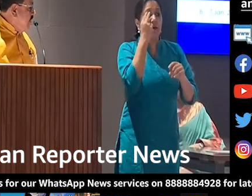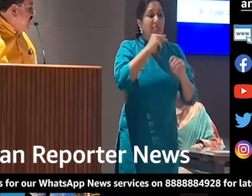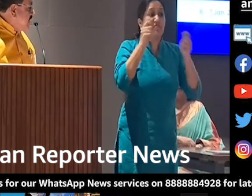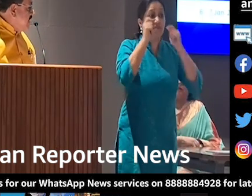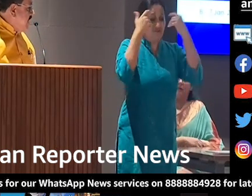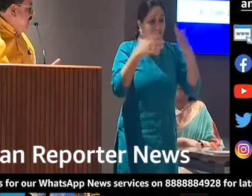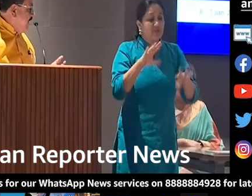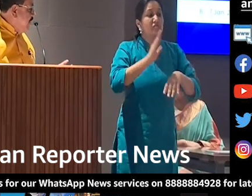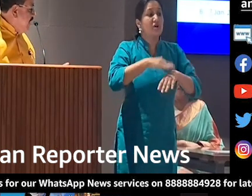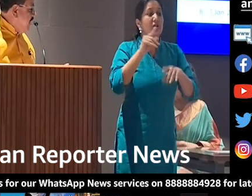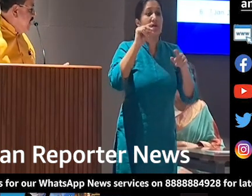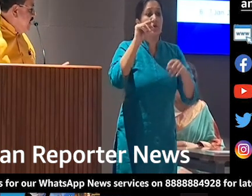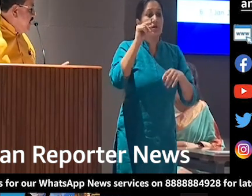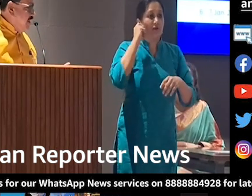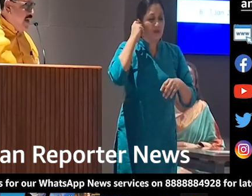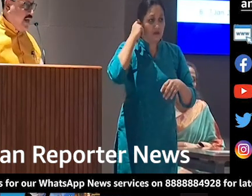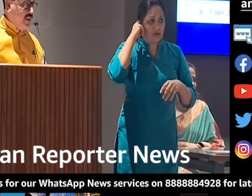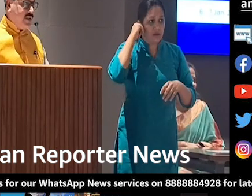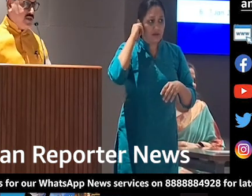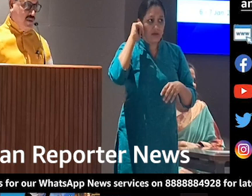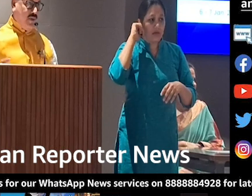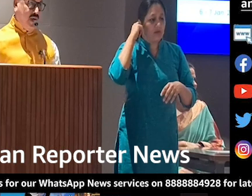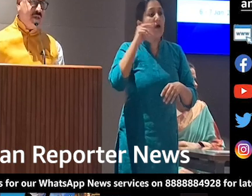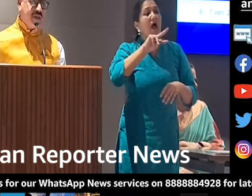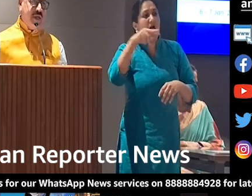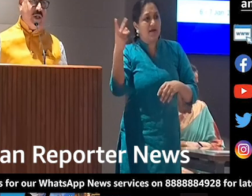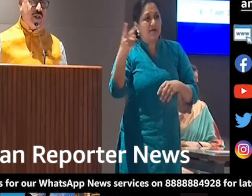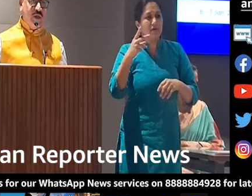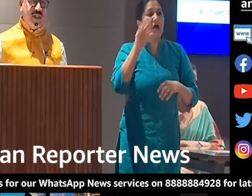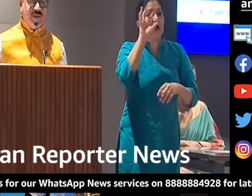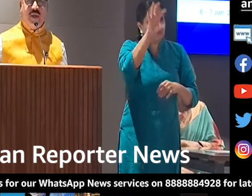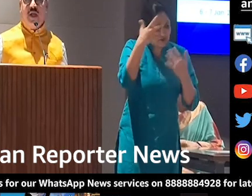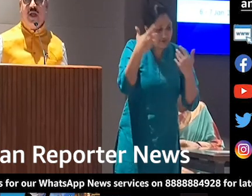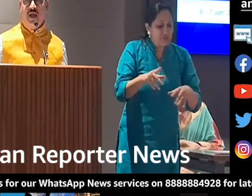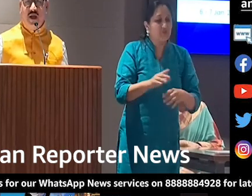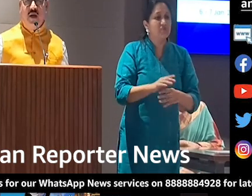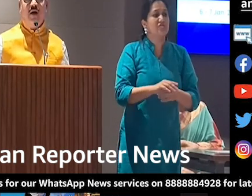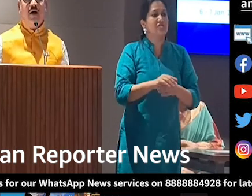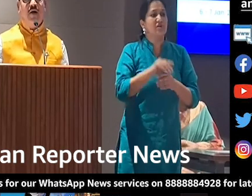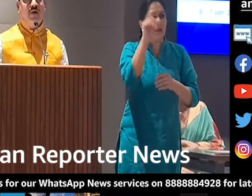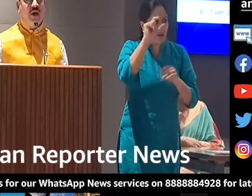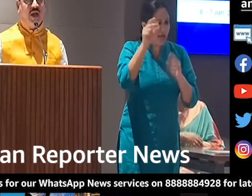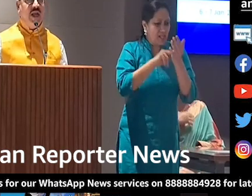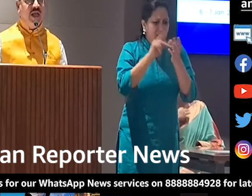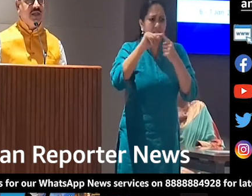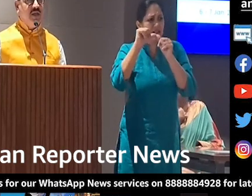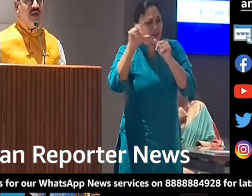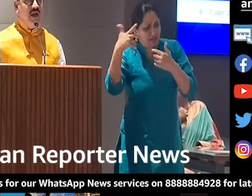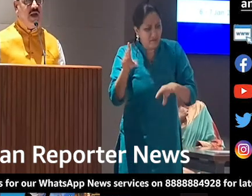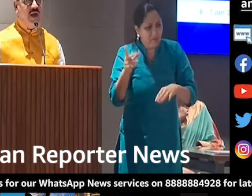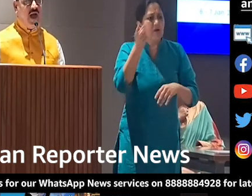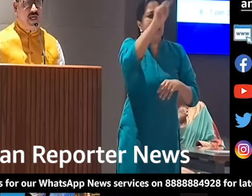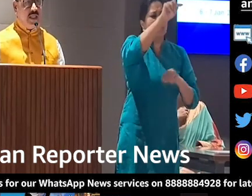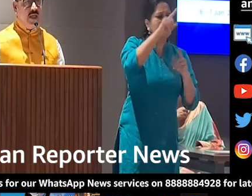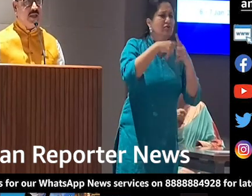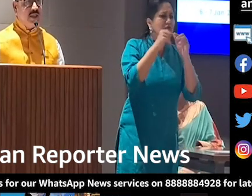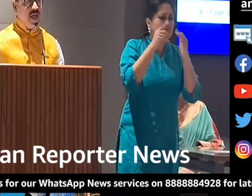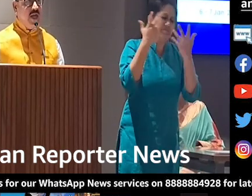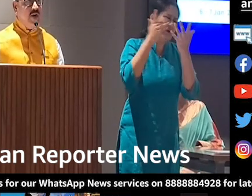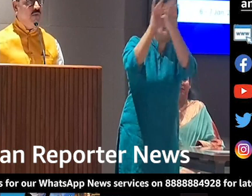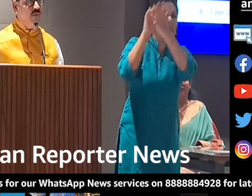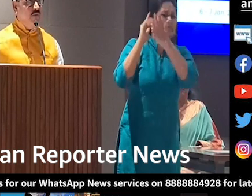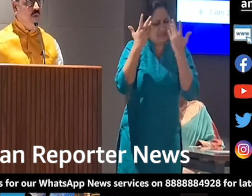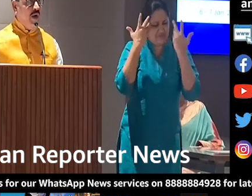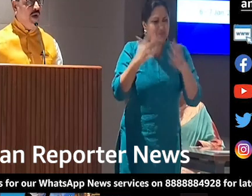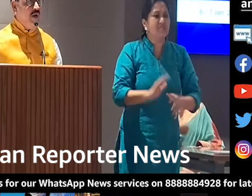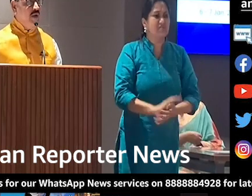was organized at Nepal. In some other state also it is being organized. And I think this kind